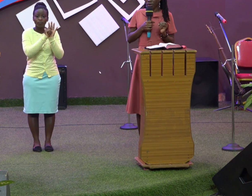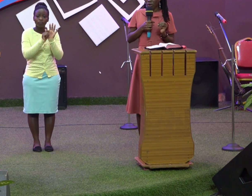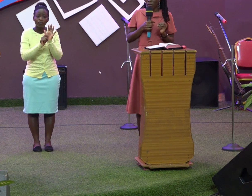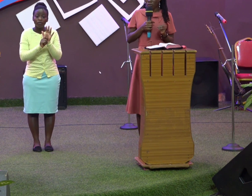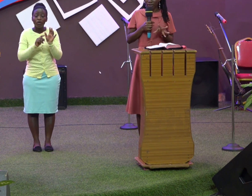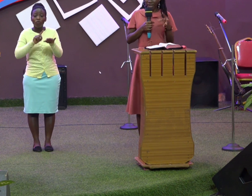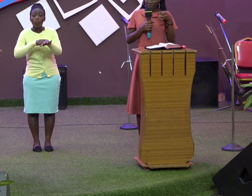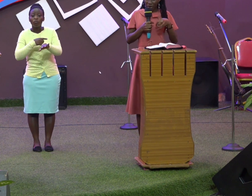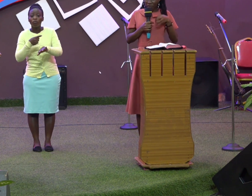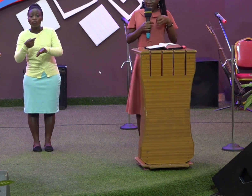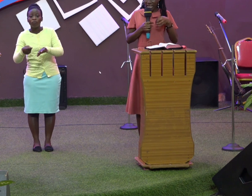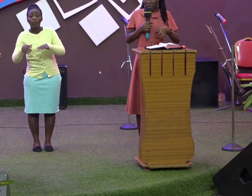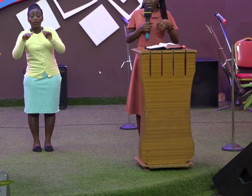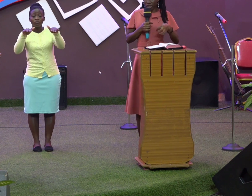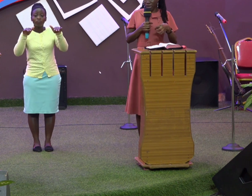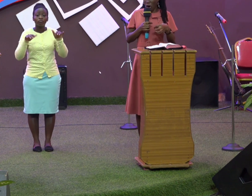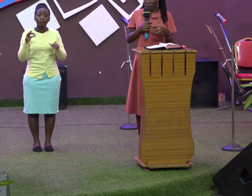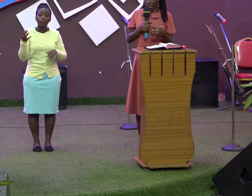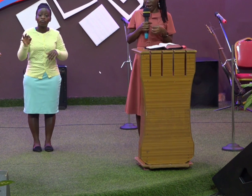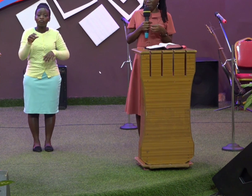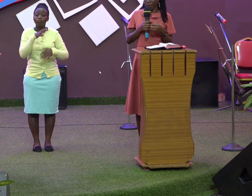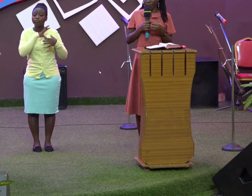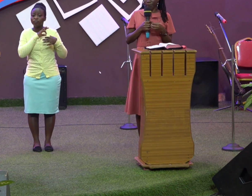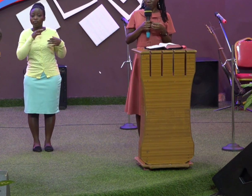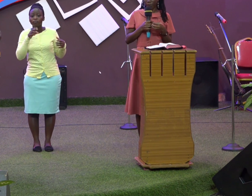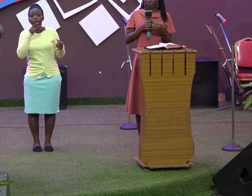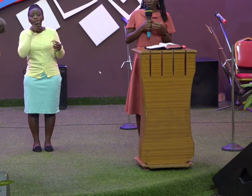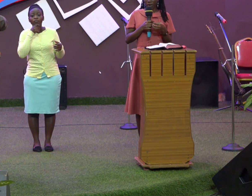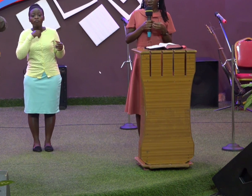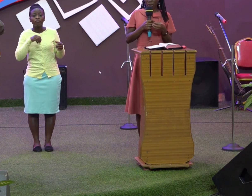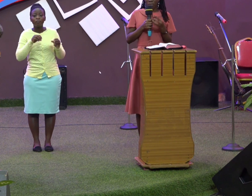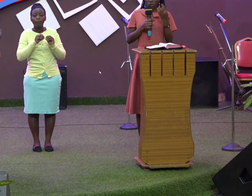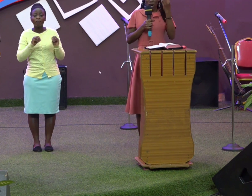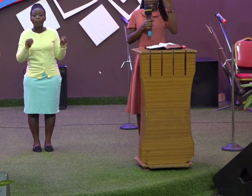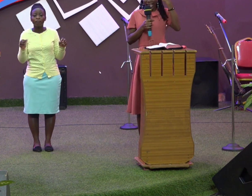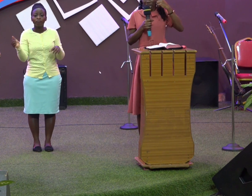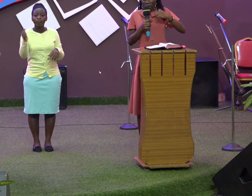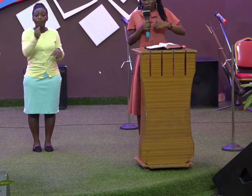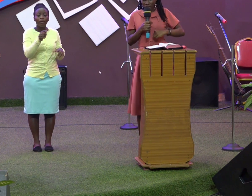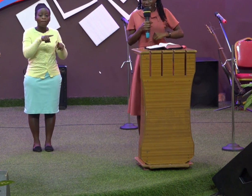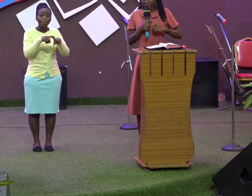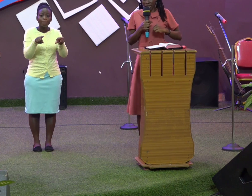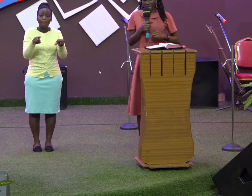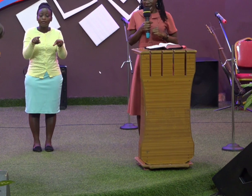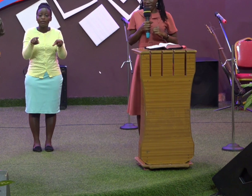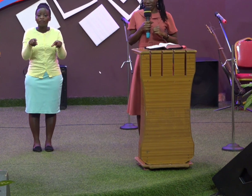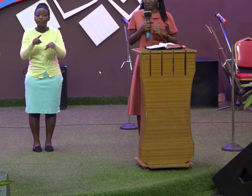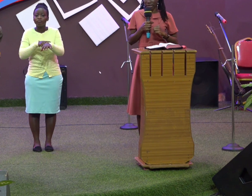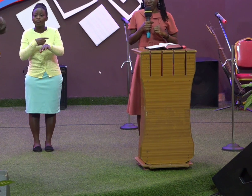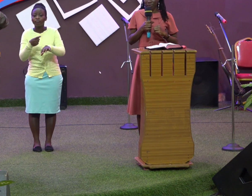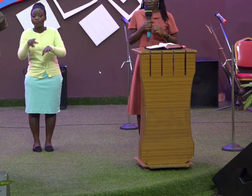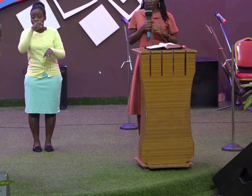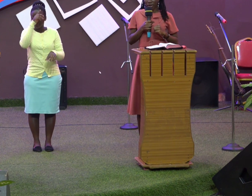the throne of the inner man had not been opened up. But when the kingdom of God